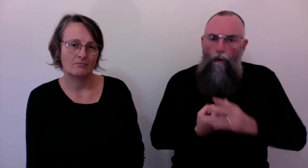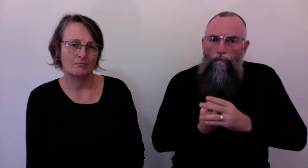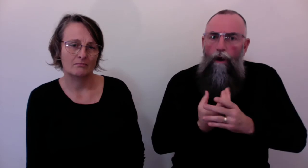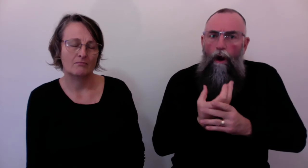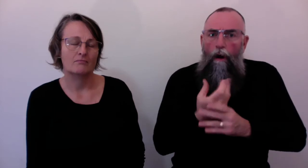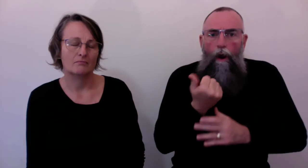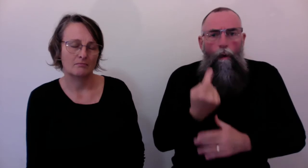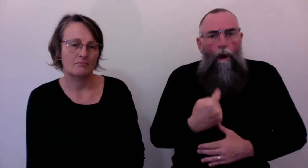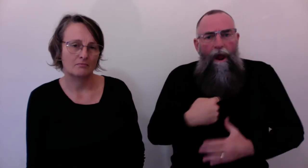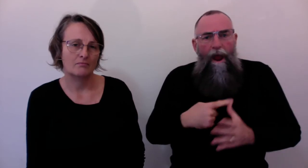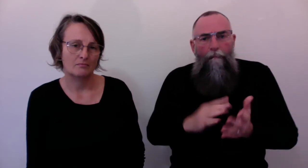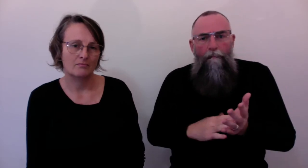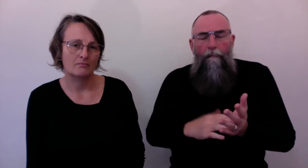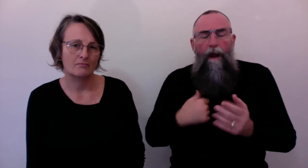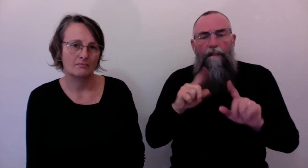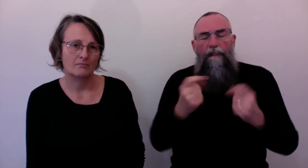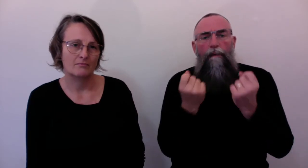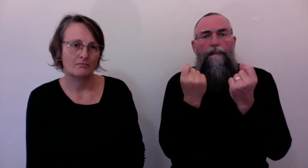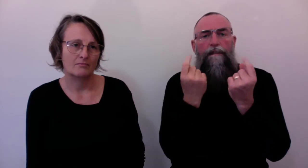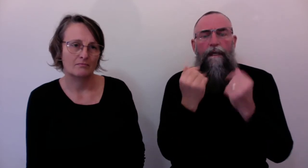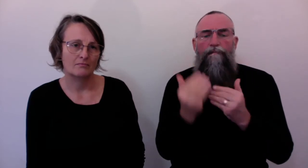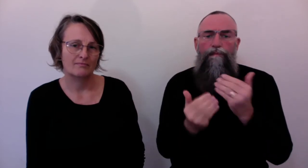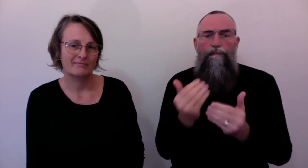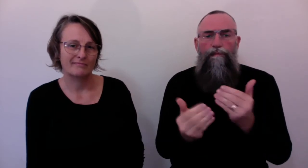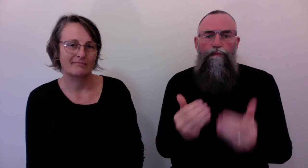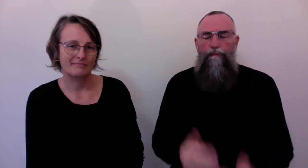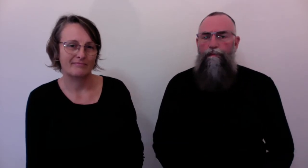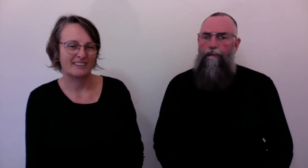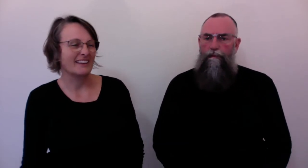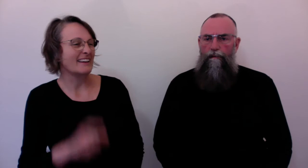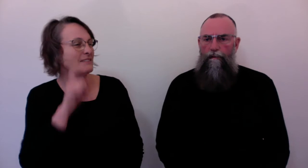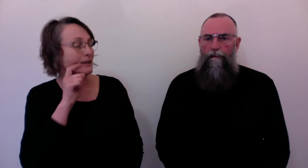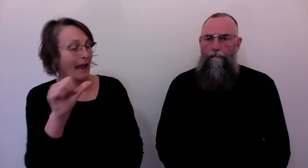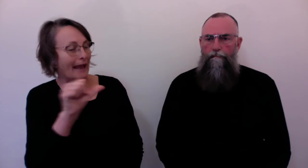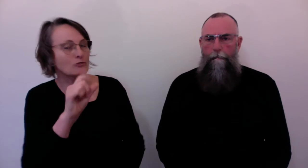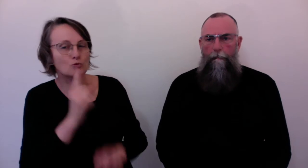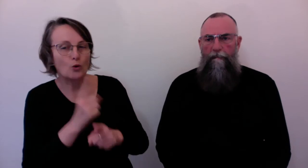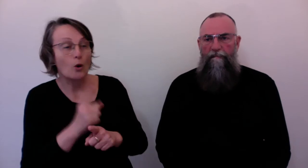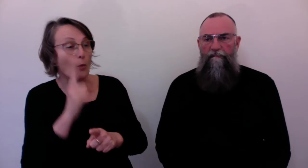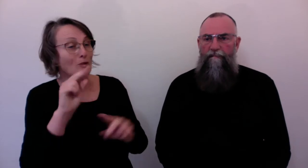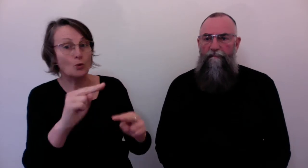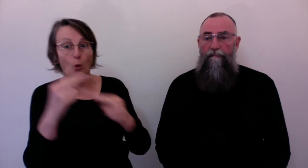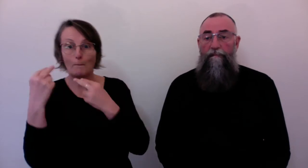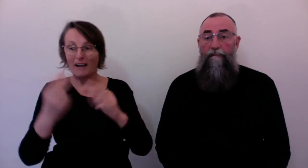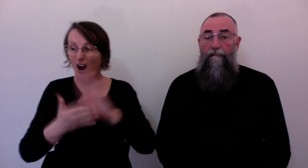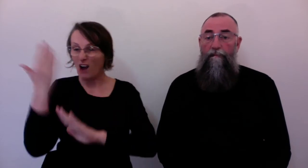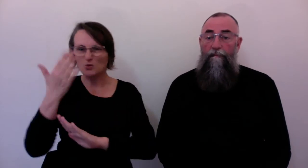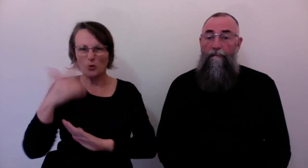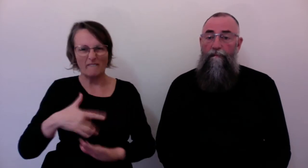when I started to really accept it. It's amazing that when you look back after you finish high school, to just think, wow, I was stuck in a bubble. Yeah. Like Yes. nothing else mattered except